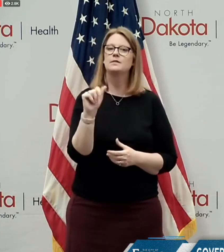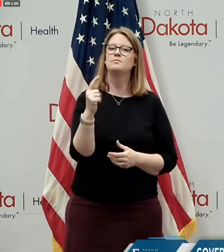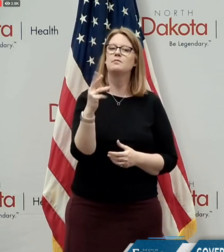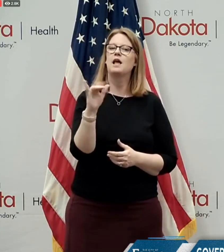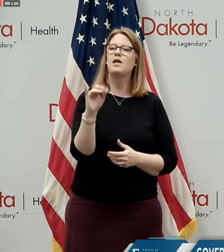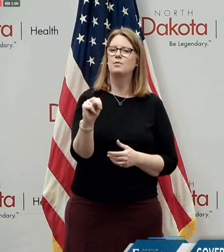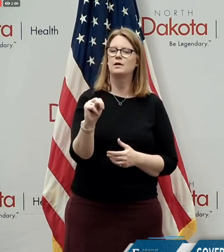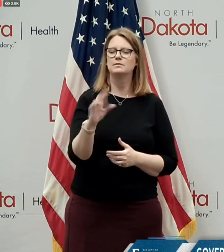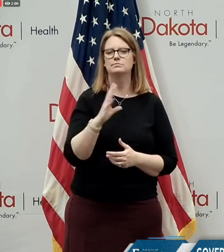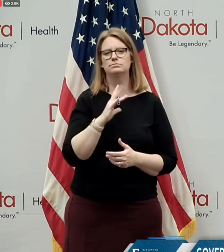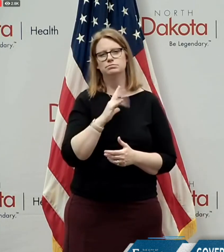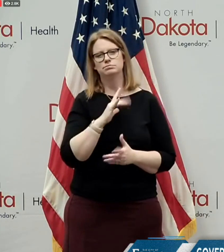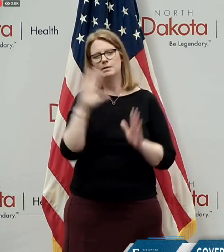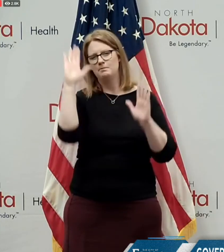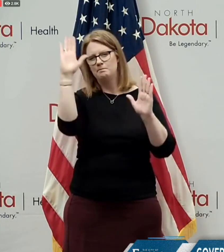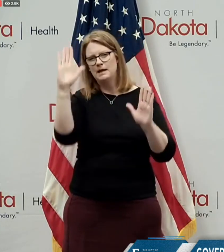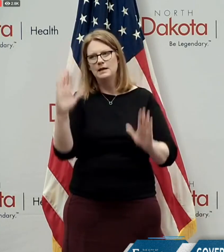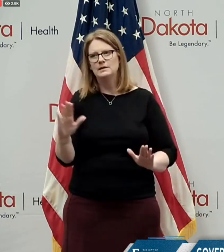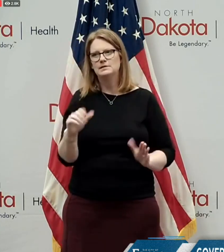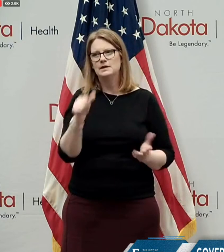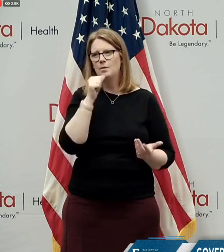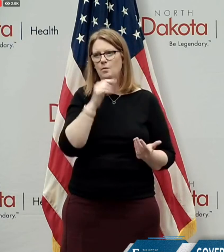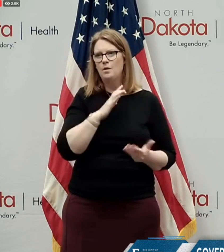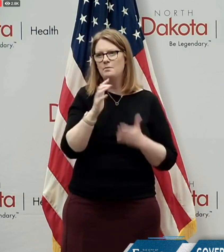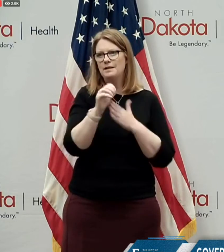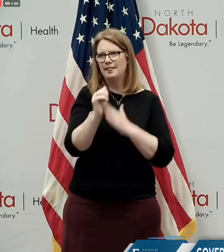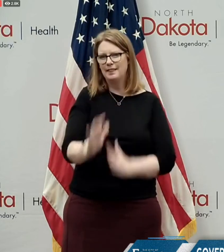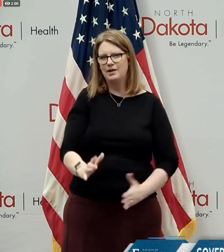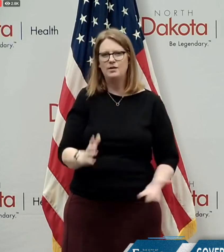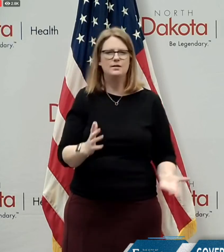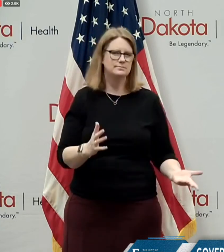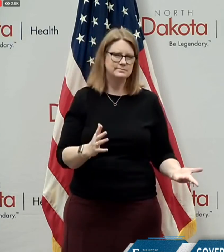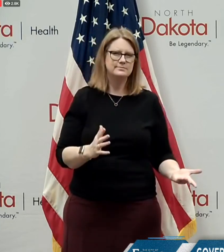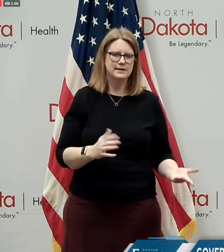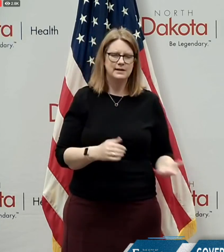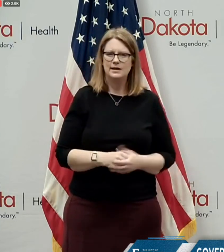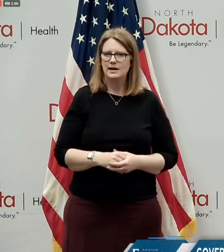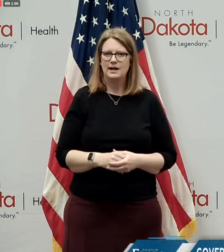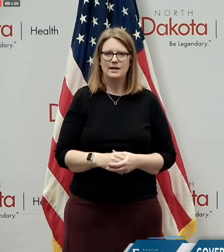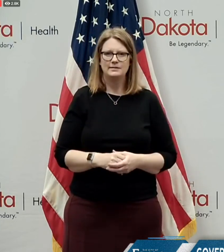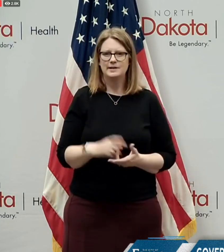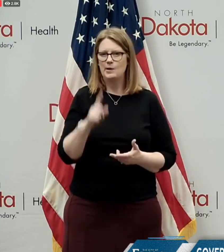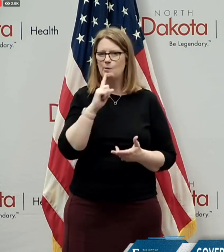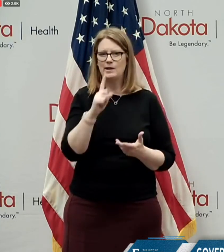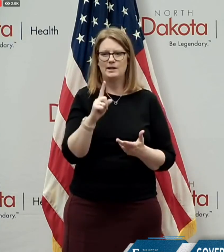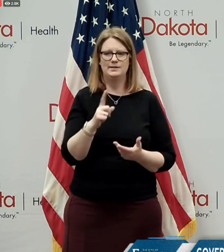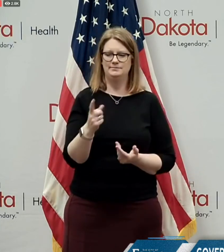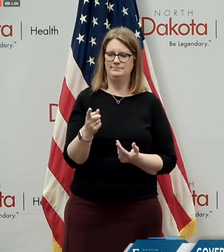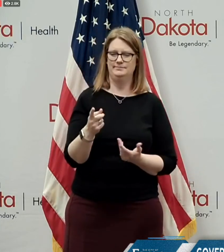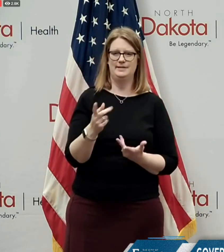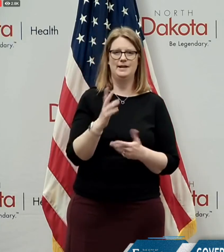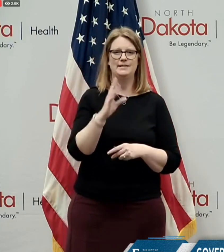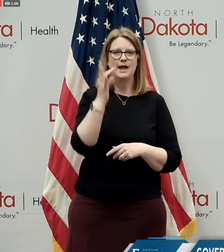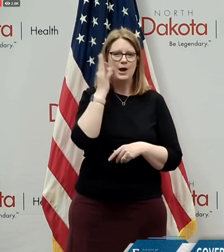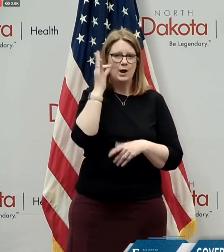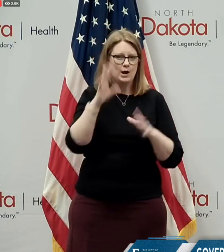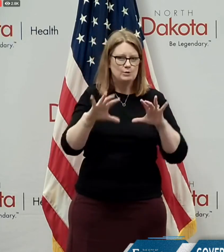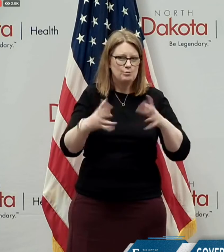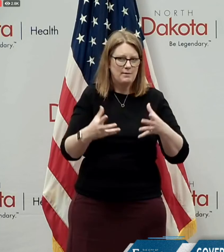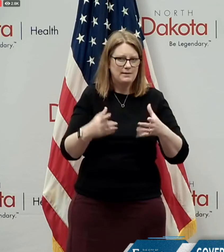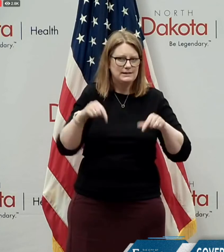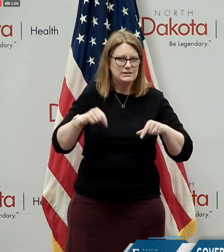amazing lady, amazing leader, and I'm sure she's going to do very well with her speeches with our tribal nations here in North